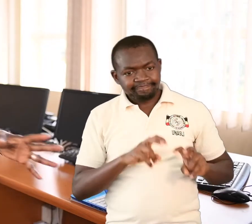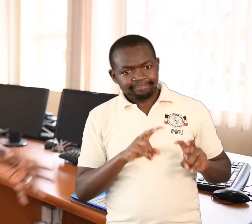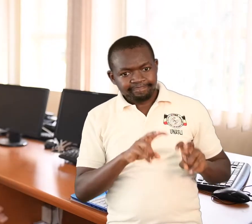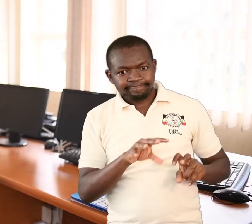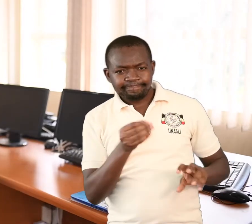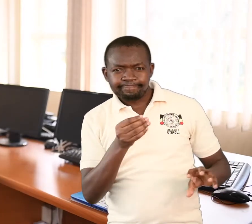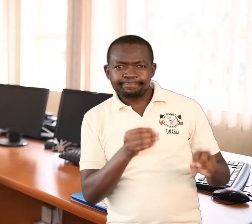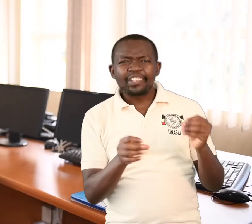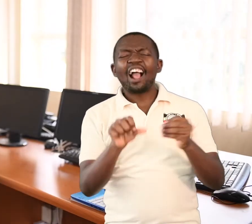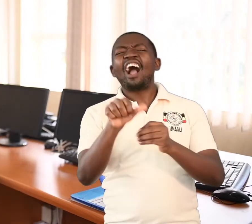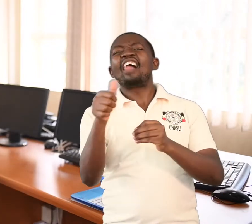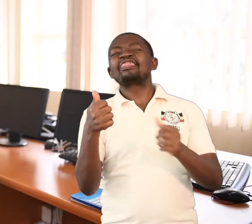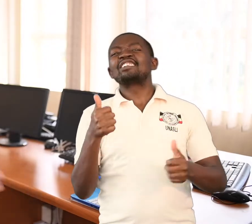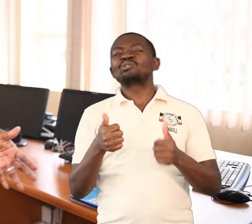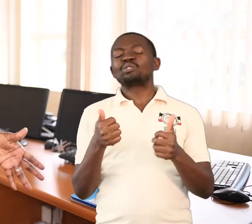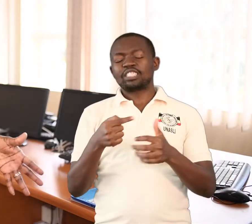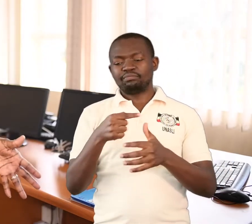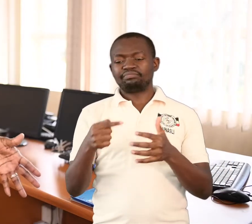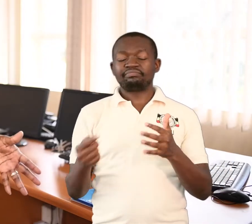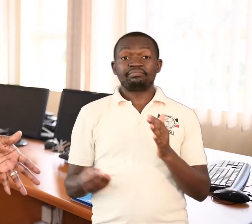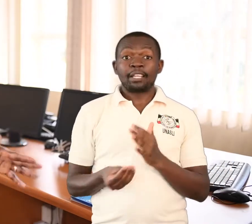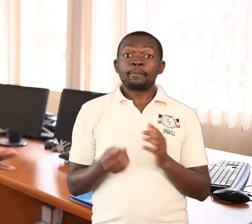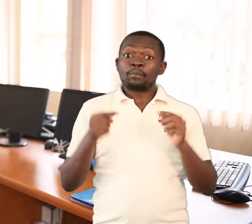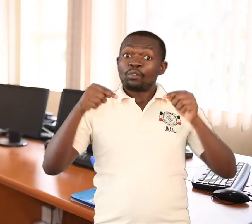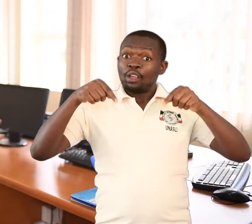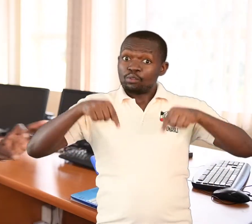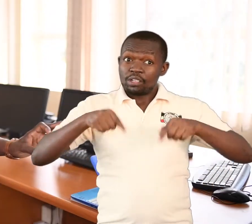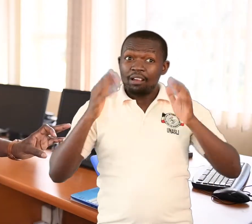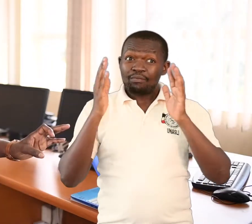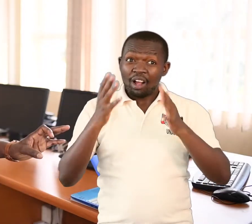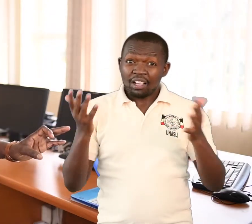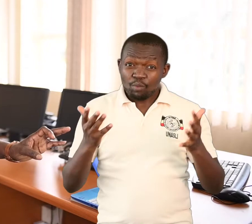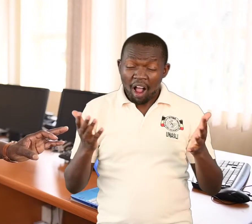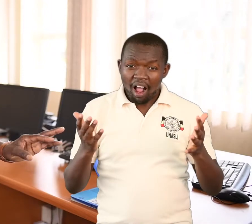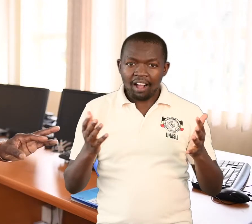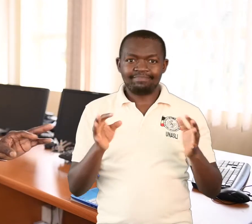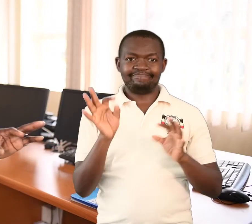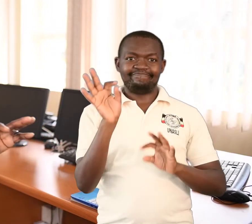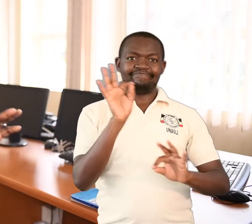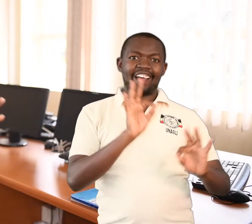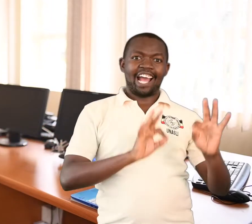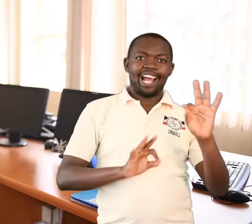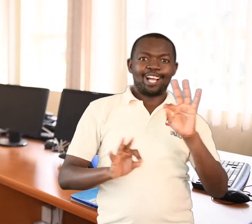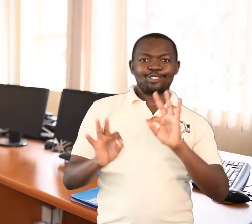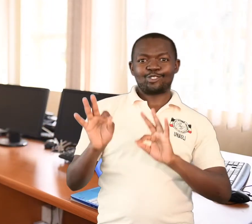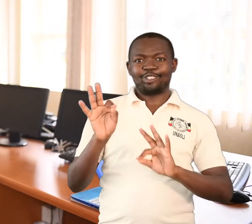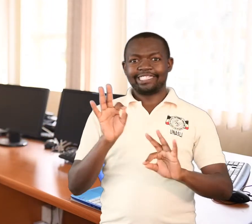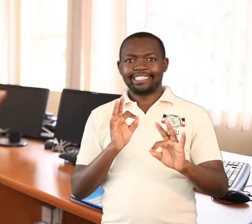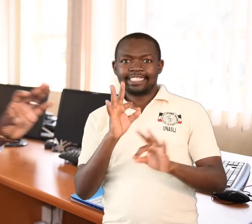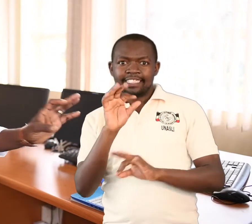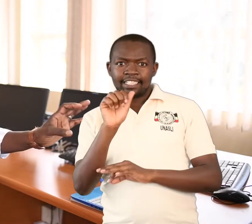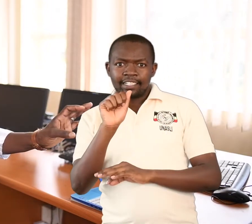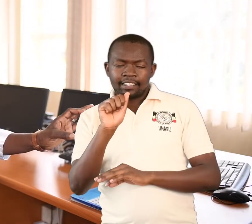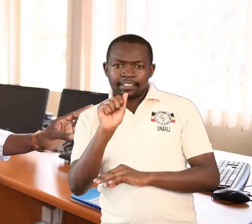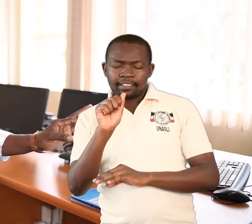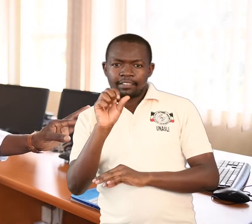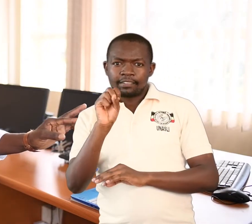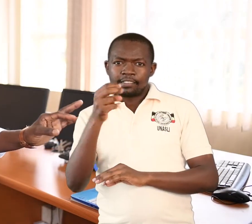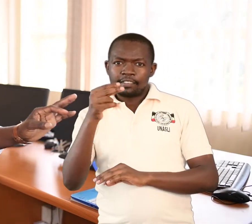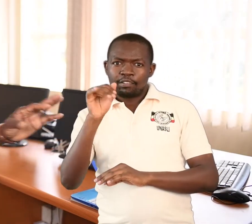what are the others. Today we look at fashion designers, we look at